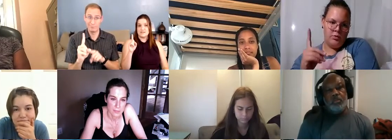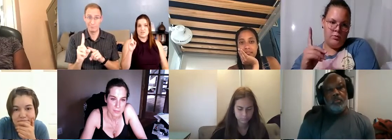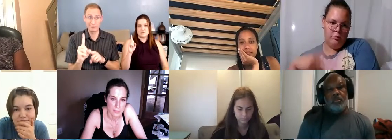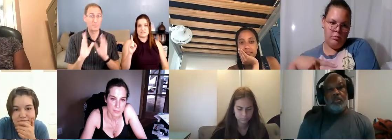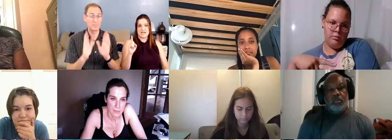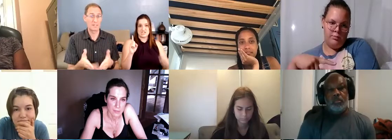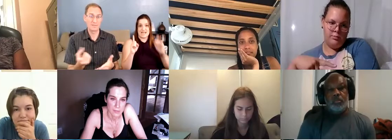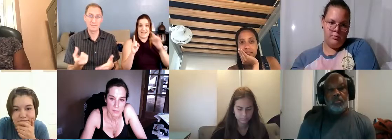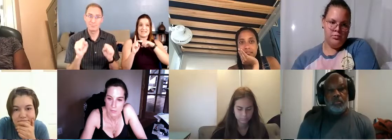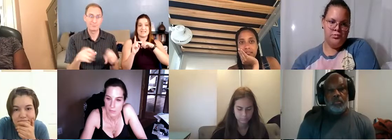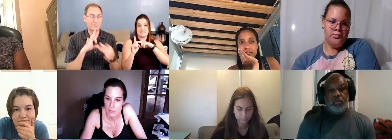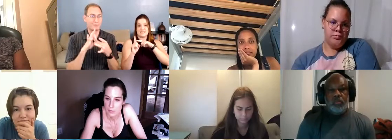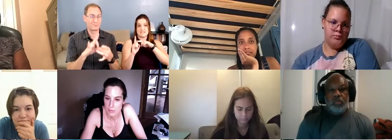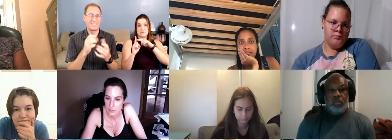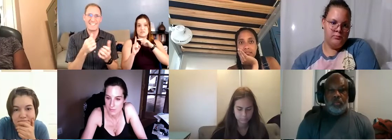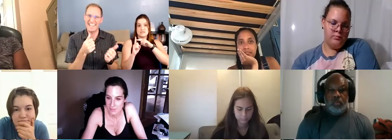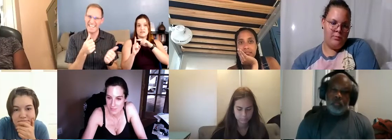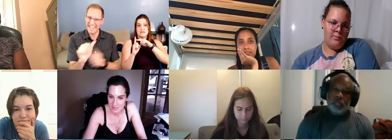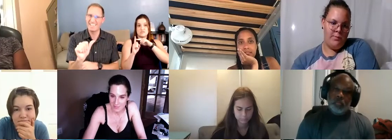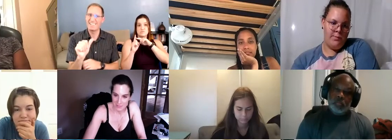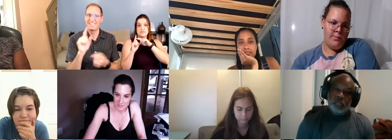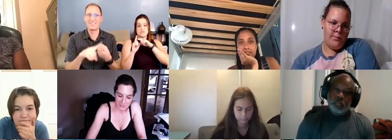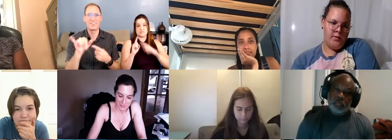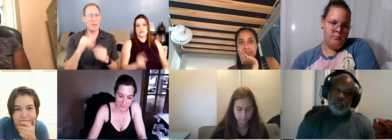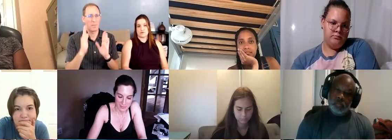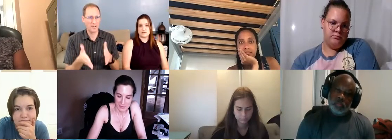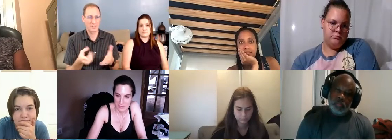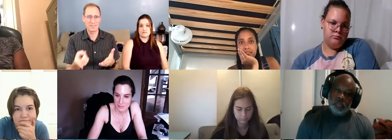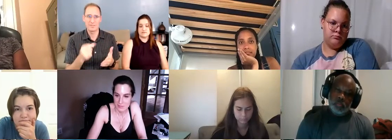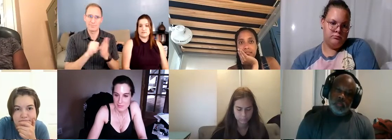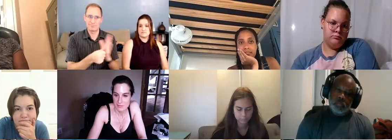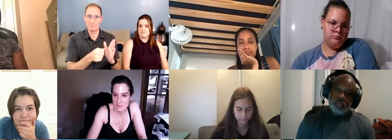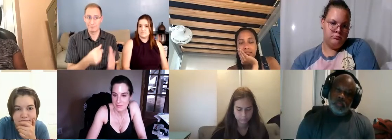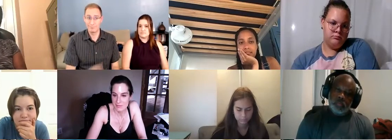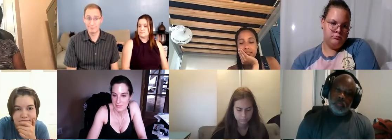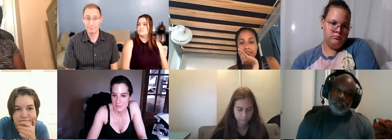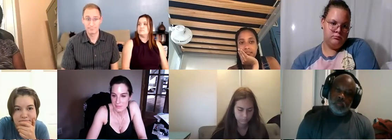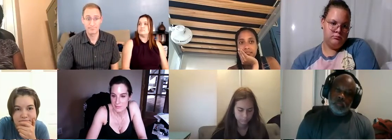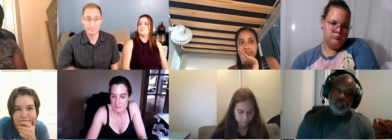person. You can attach anything to this person to really get your point across.